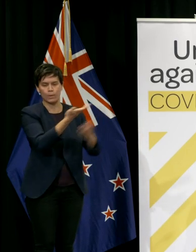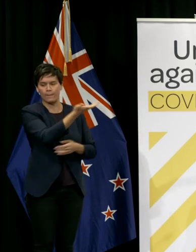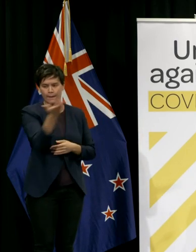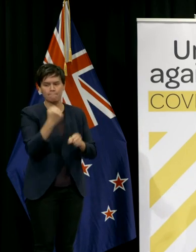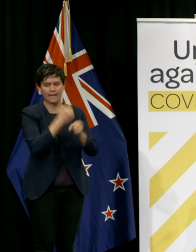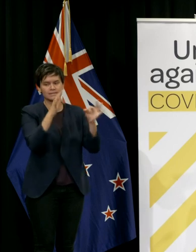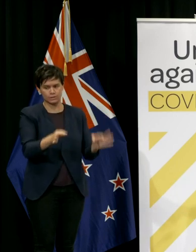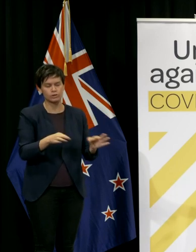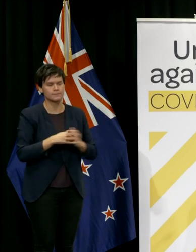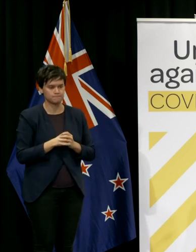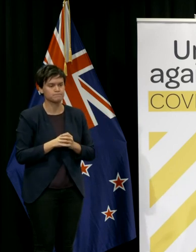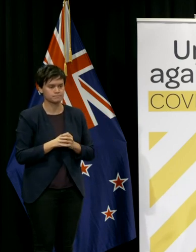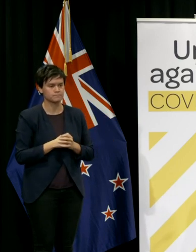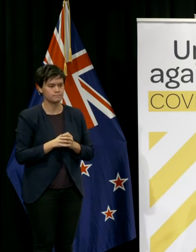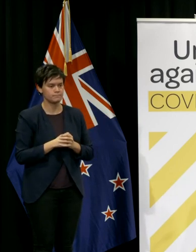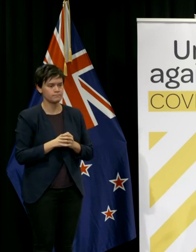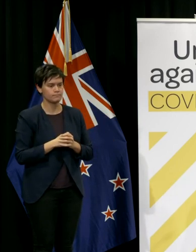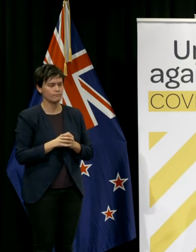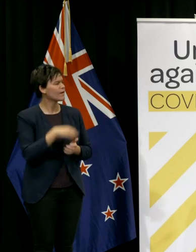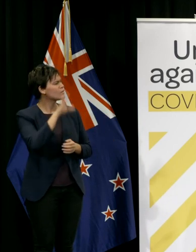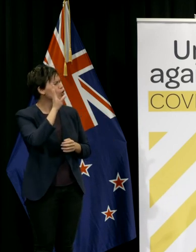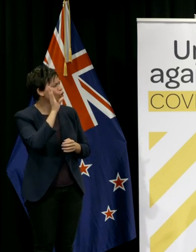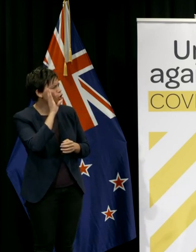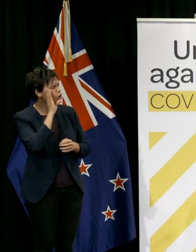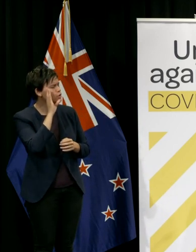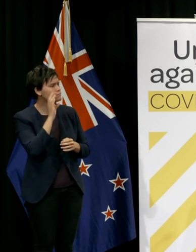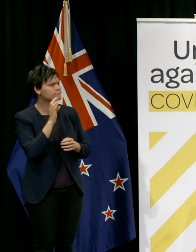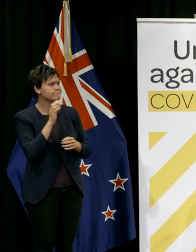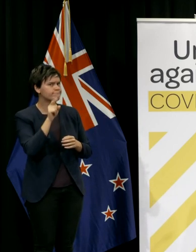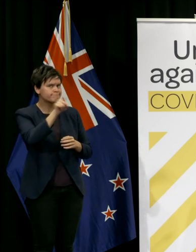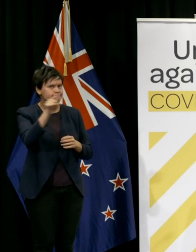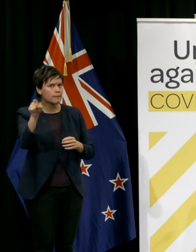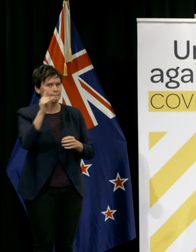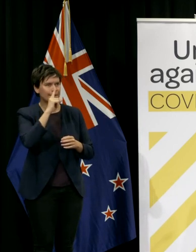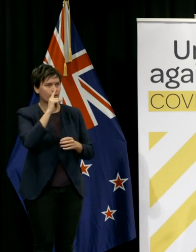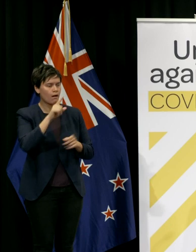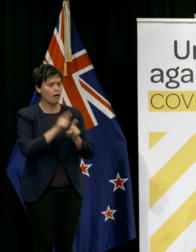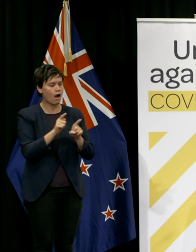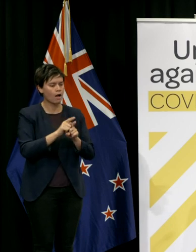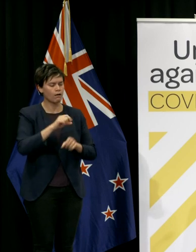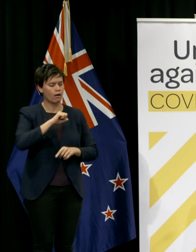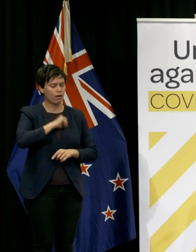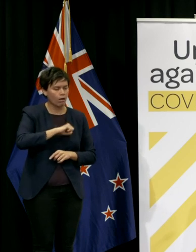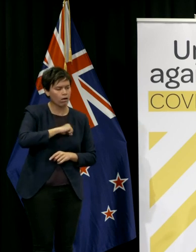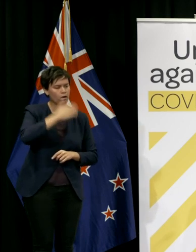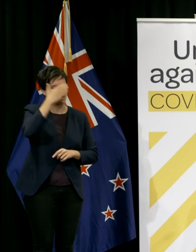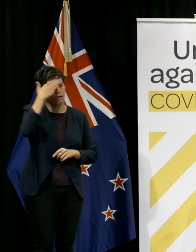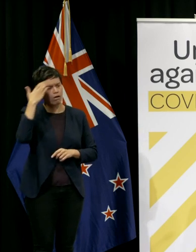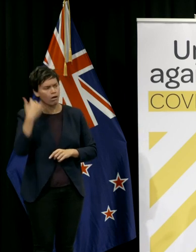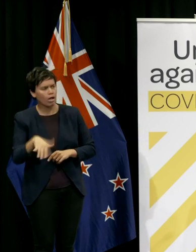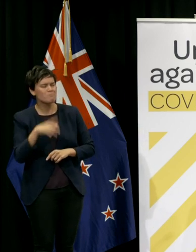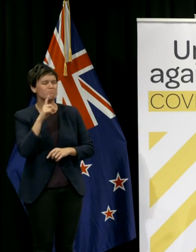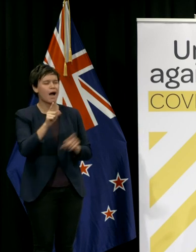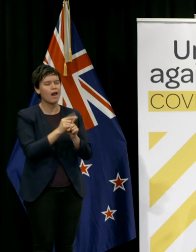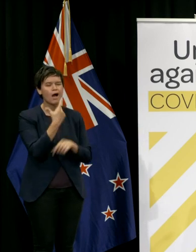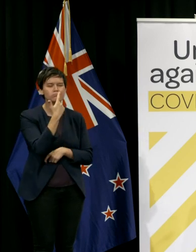that people can face? I guess we're hearing anecdotally quite a lot of people having very mild symptoms but ending up and thinking they don't have COVID